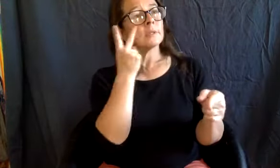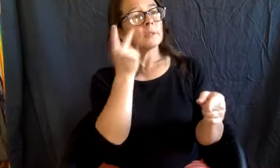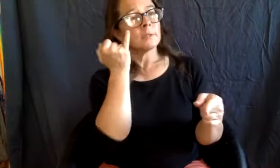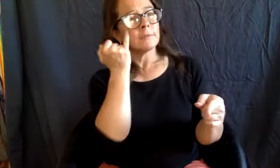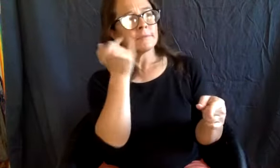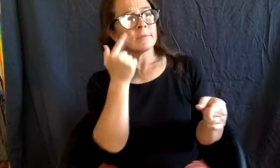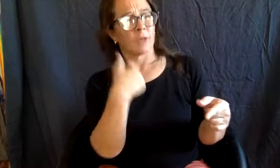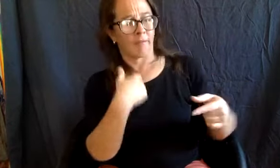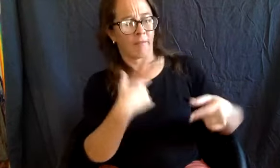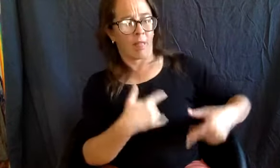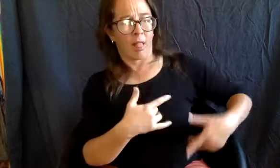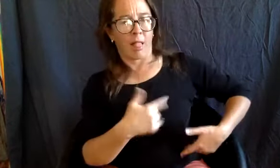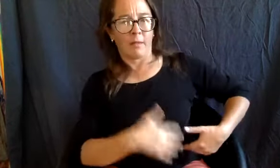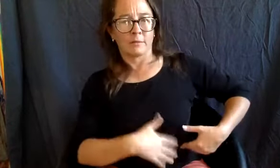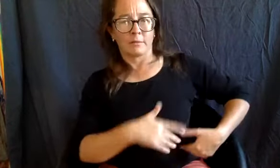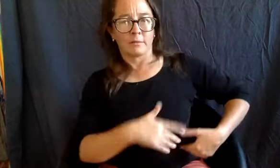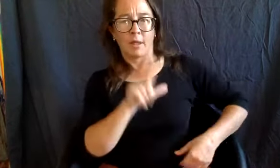He says, Earl, I cannot walk this path for you.